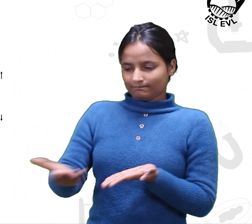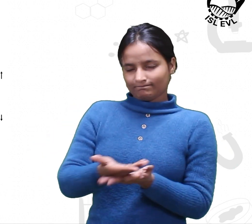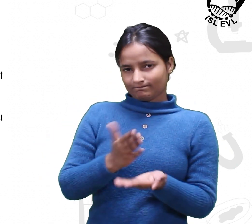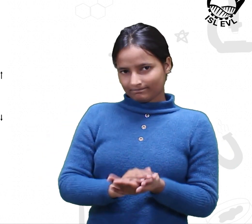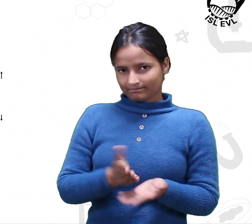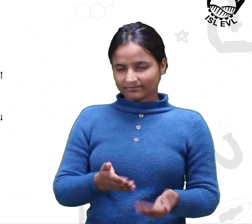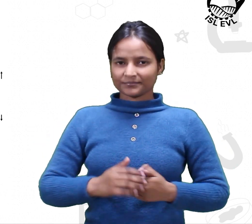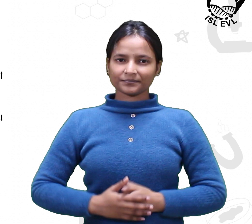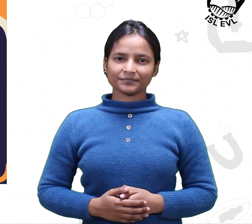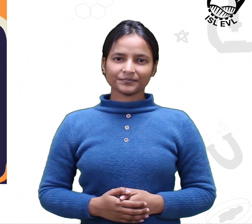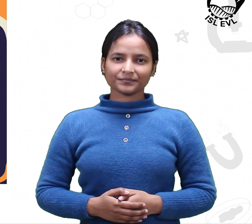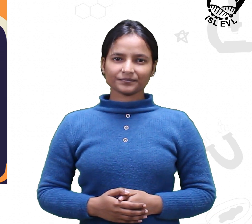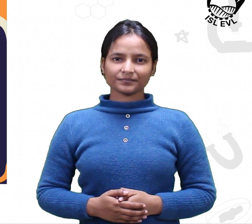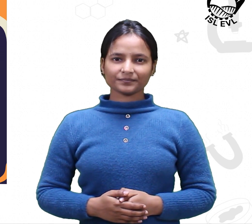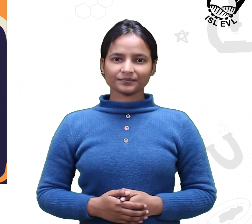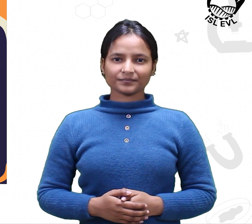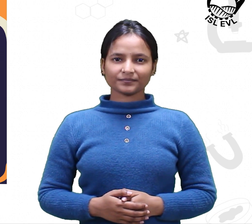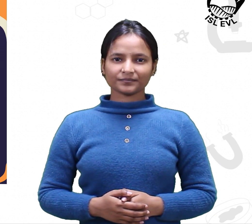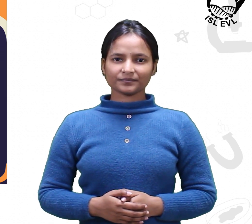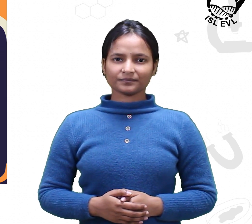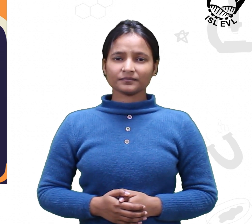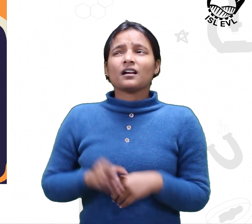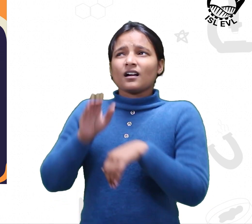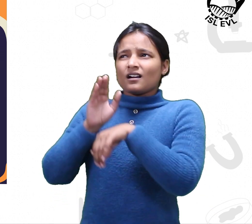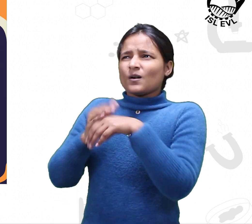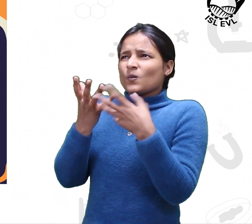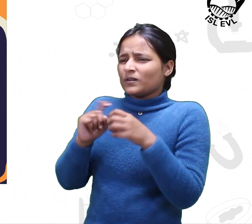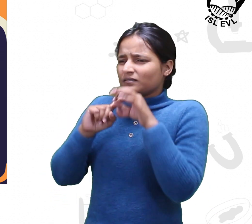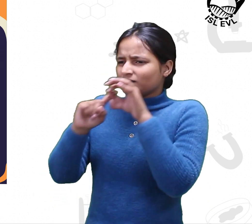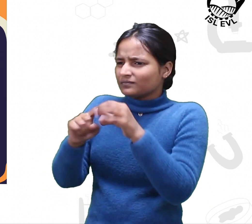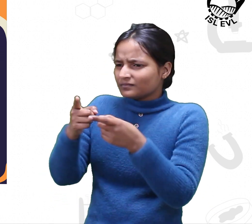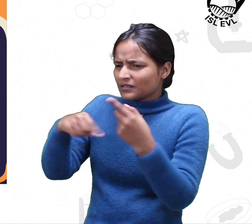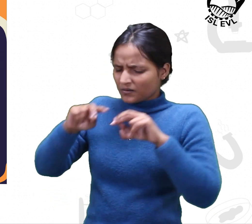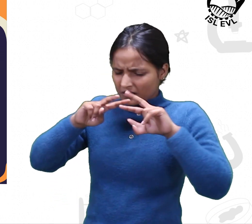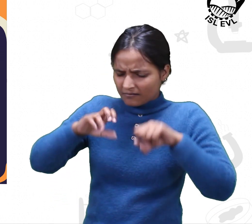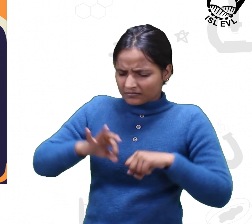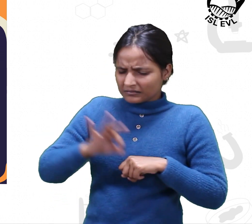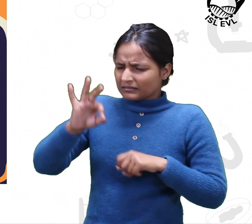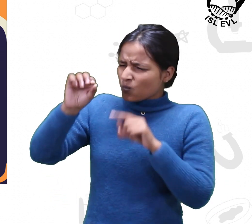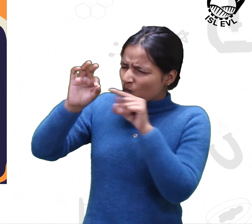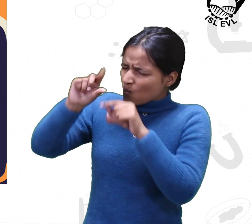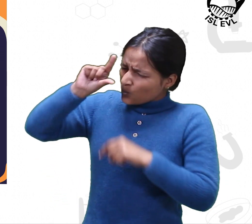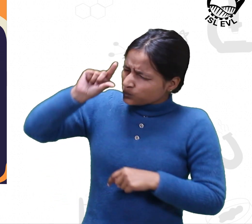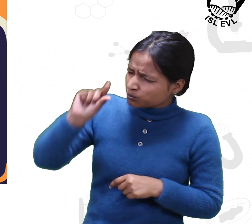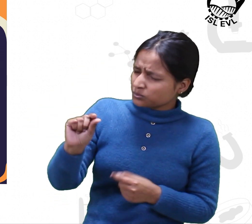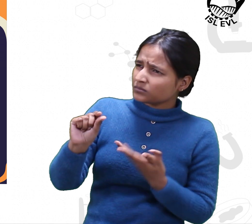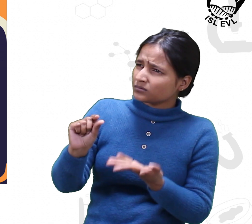a role in the particular process. I wanted to ask that how do you study fruit flies when they are so